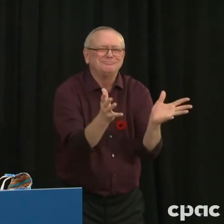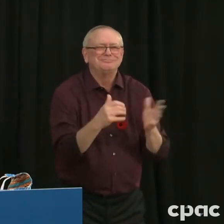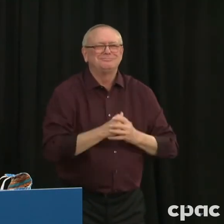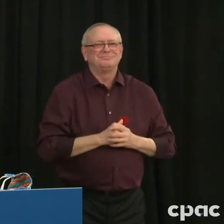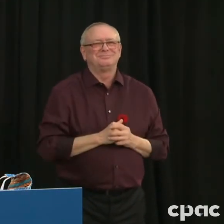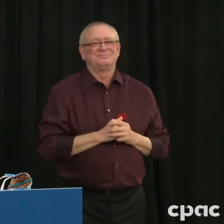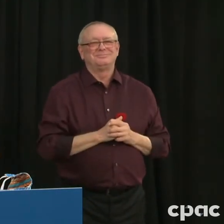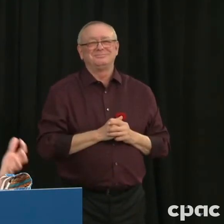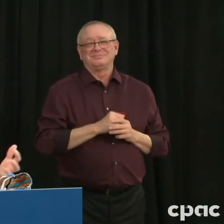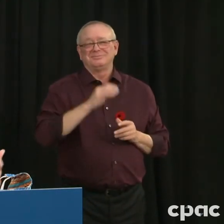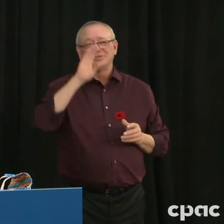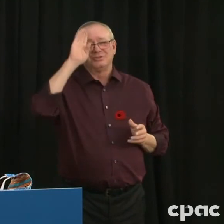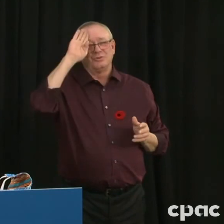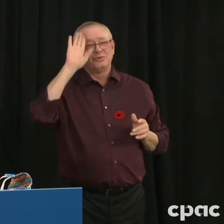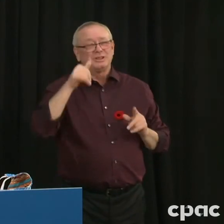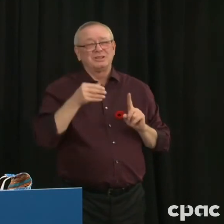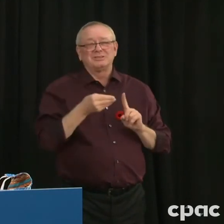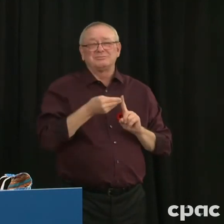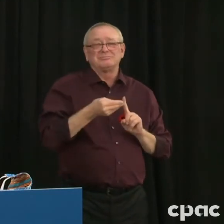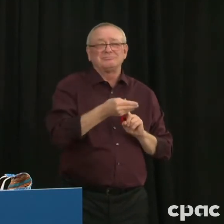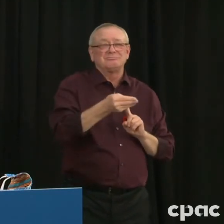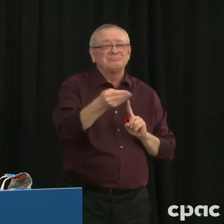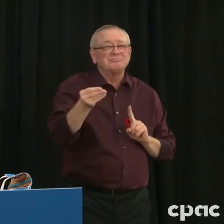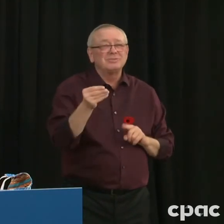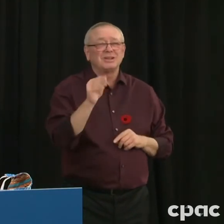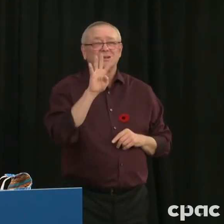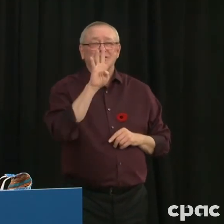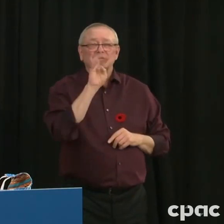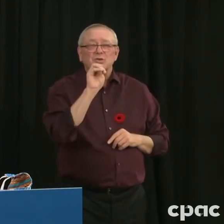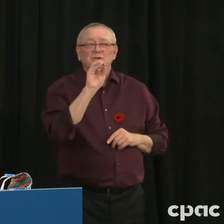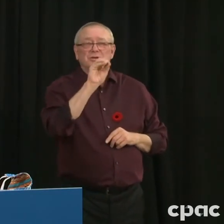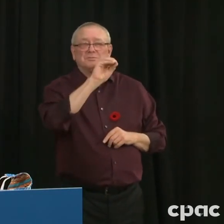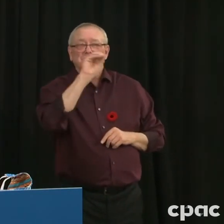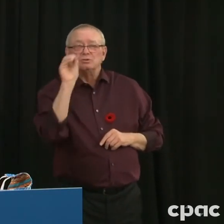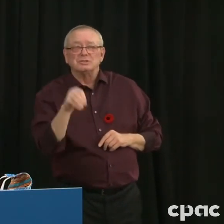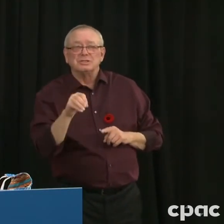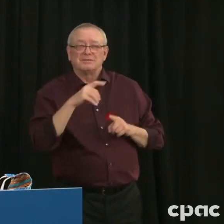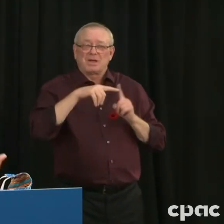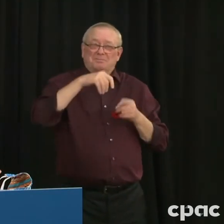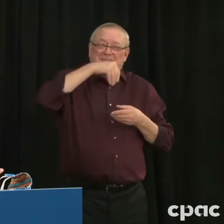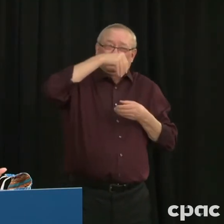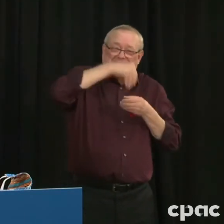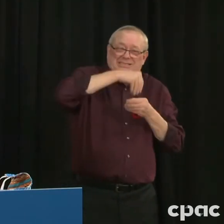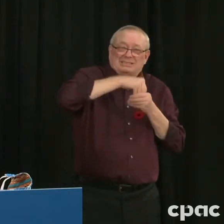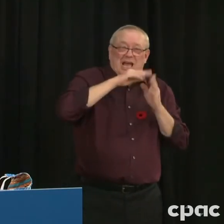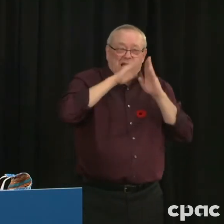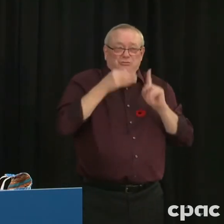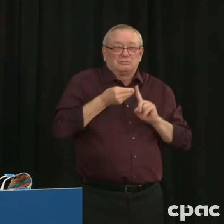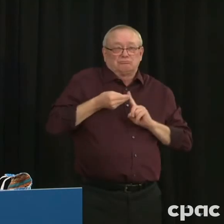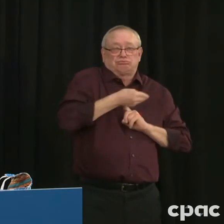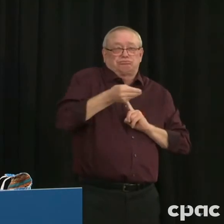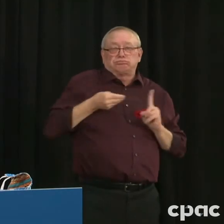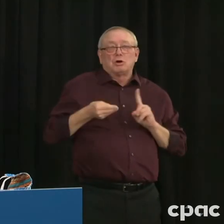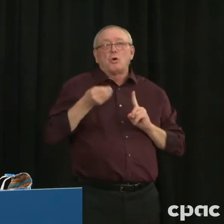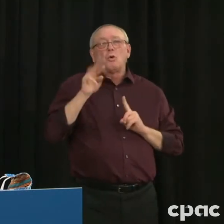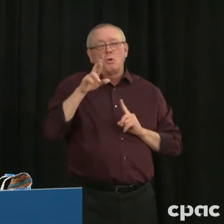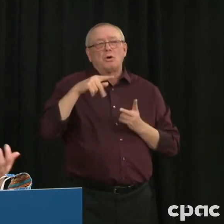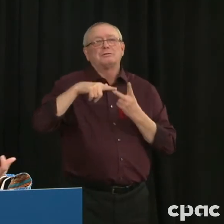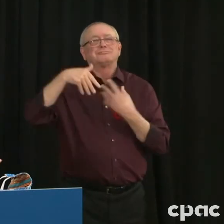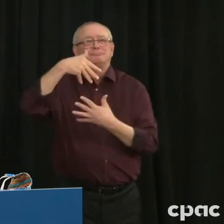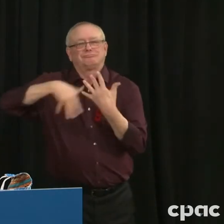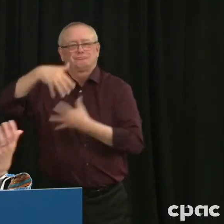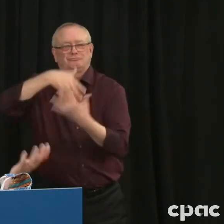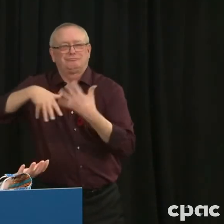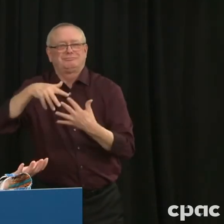gatherings together, we know we need to focus on that. But some things, again, we really have to work together with Albertans, and